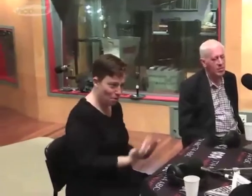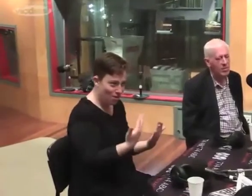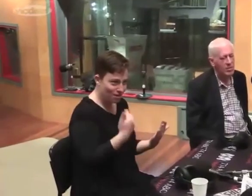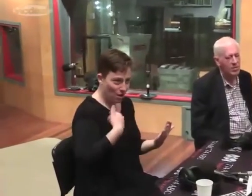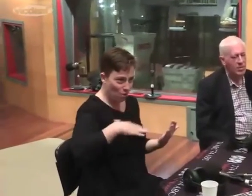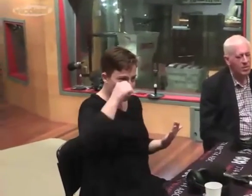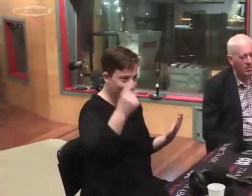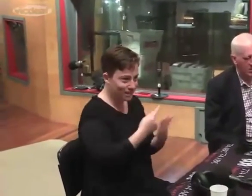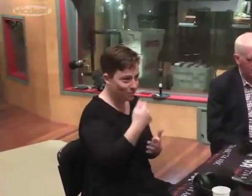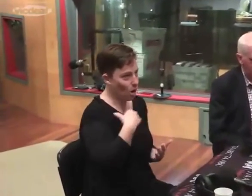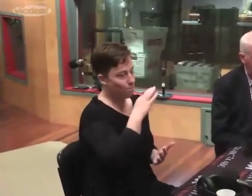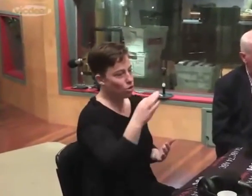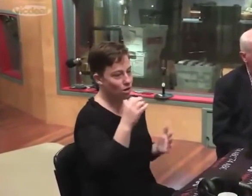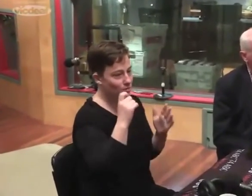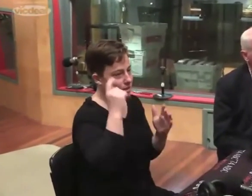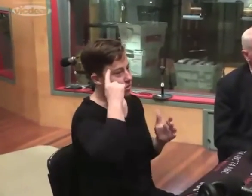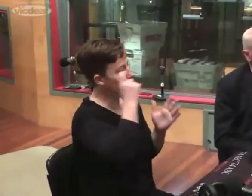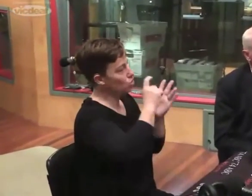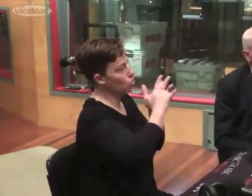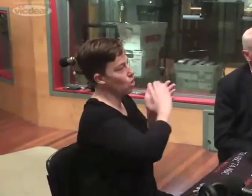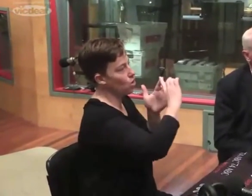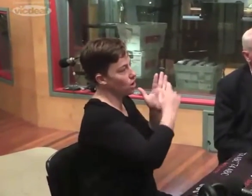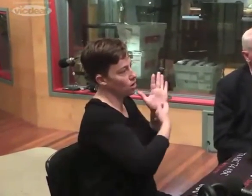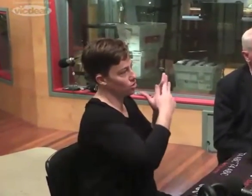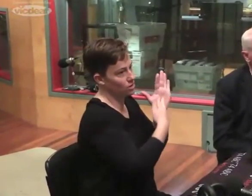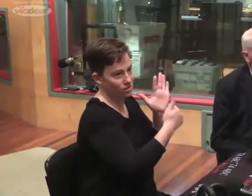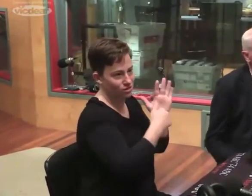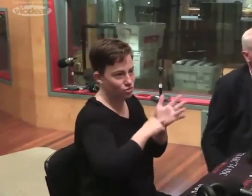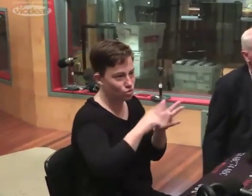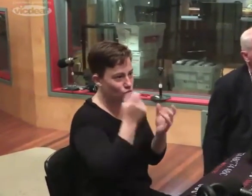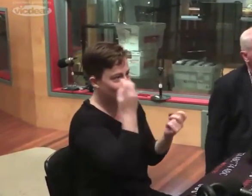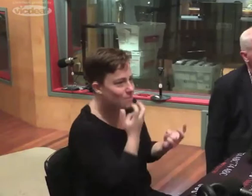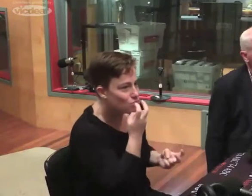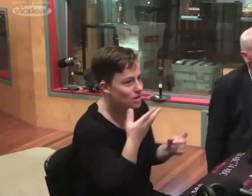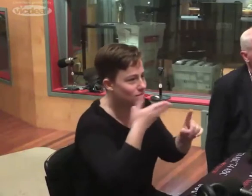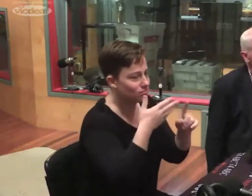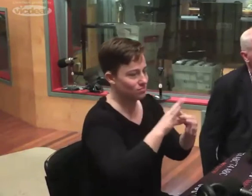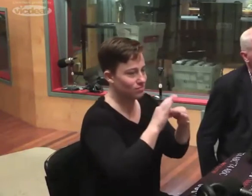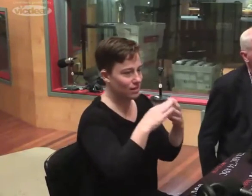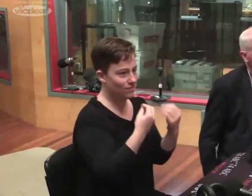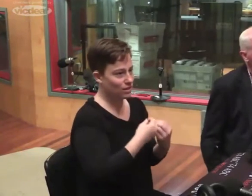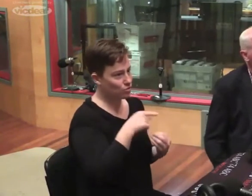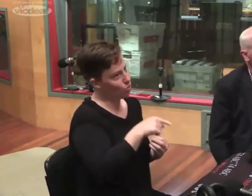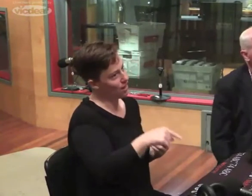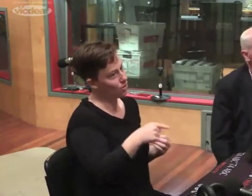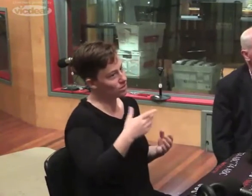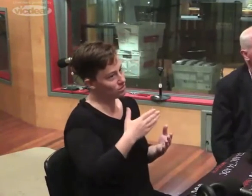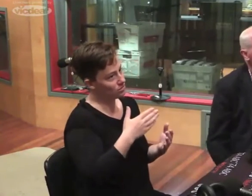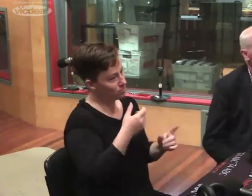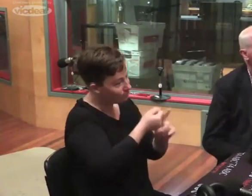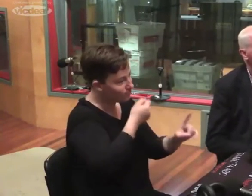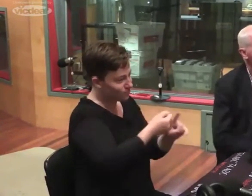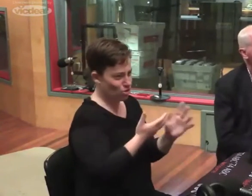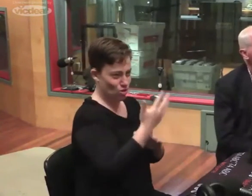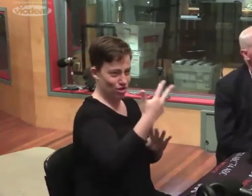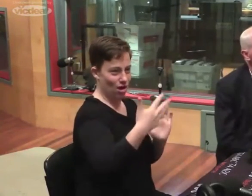had to go through an advocacy process to get access to an interpreter for a birth. You know, I thought that I wouldn't be